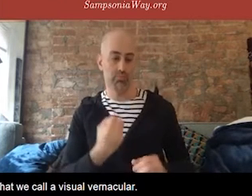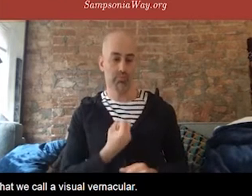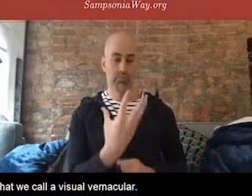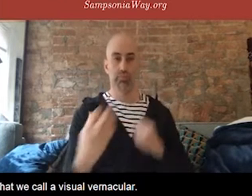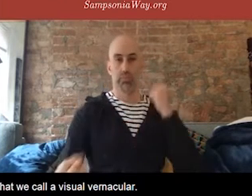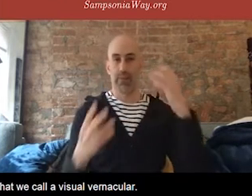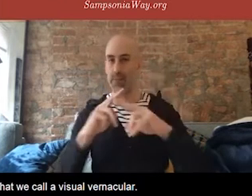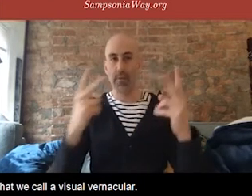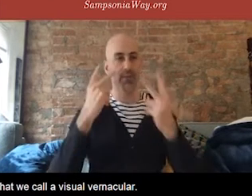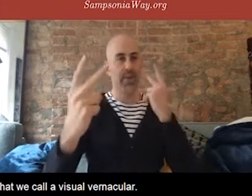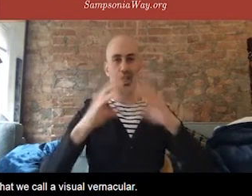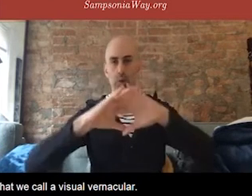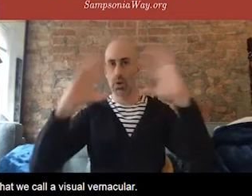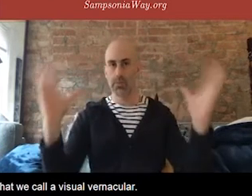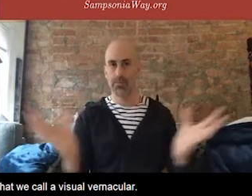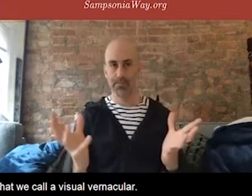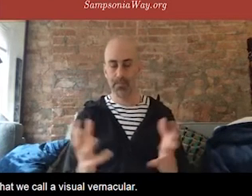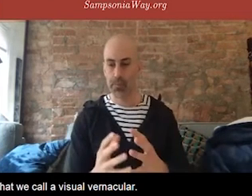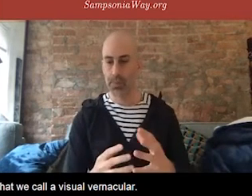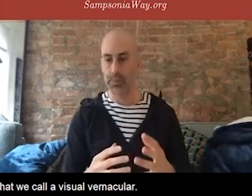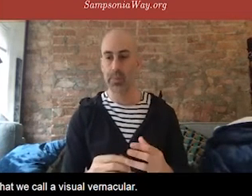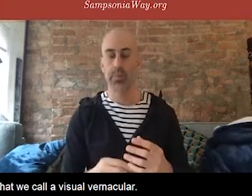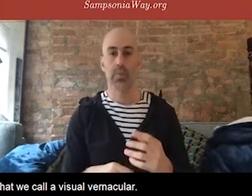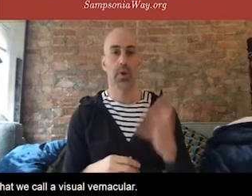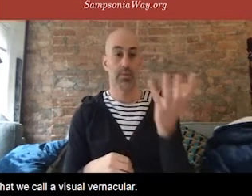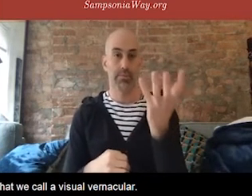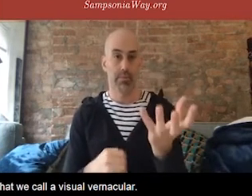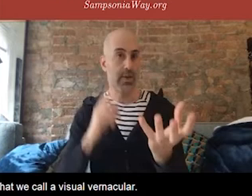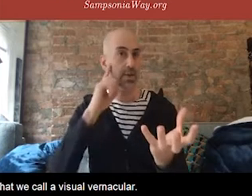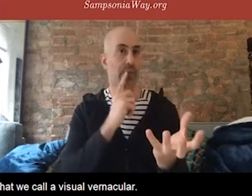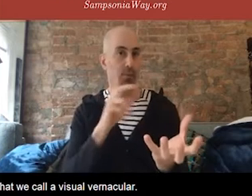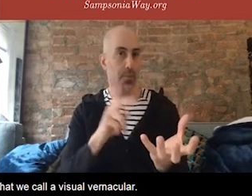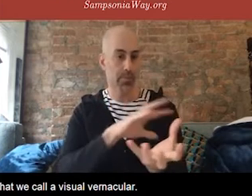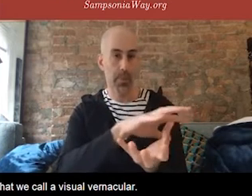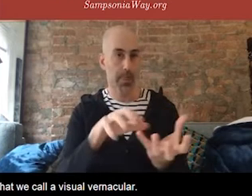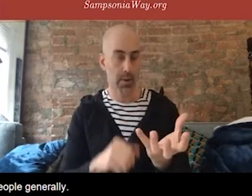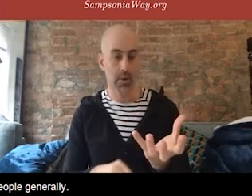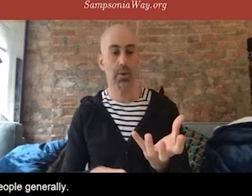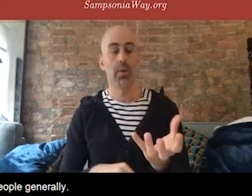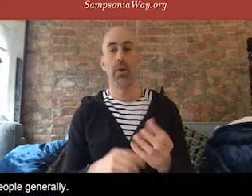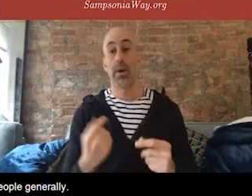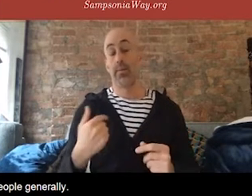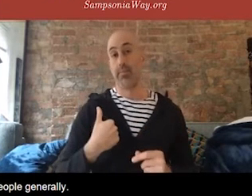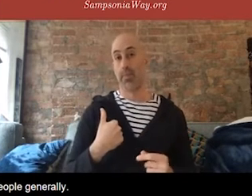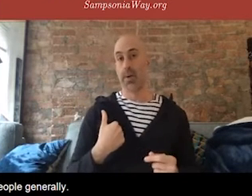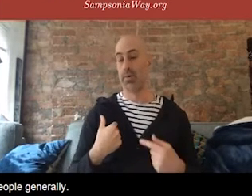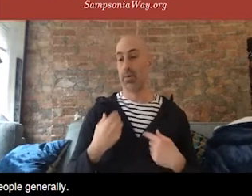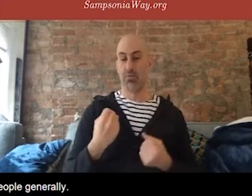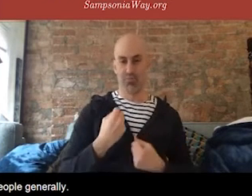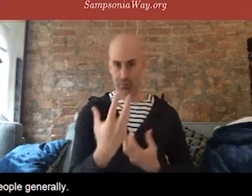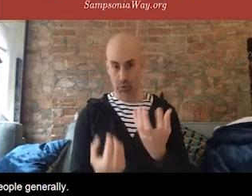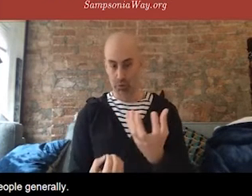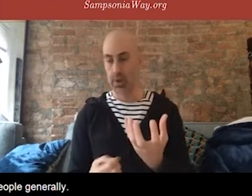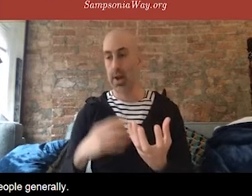For my poetry that I do, it's very much in what we call a visual vernacular. That